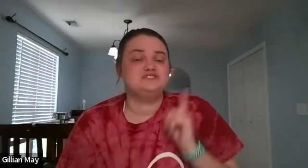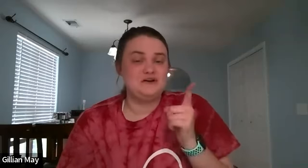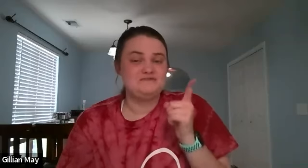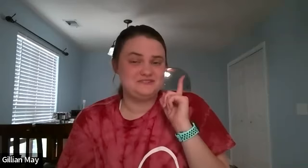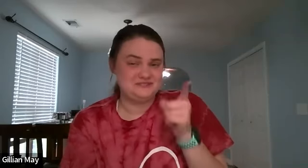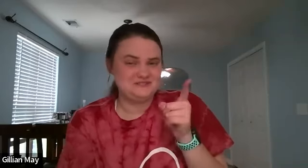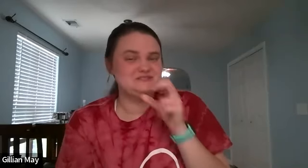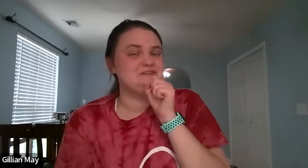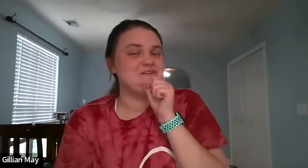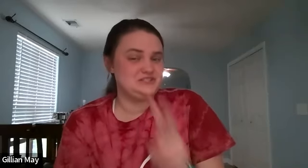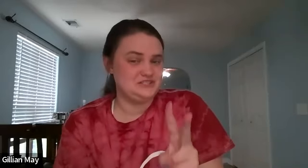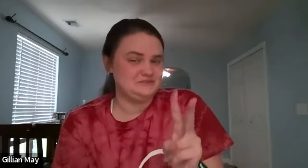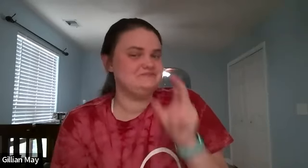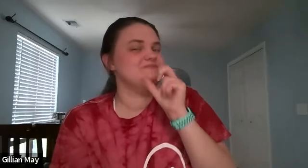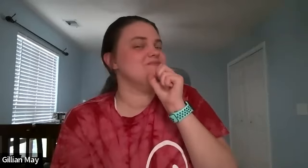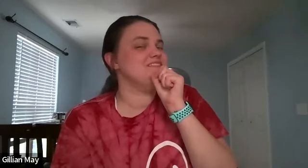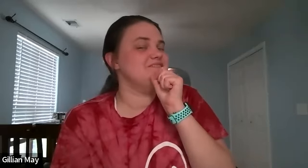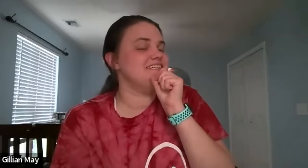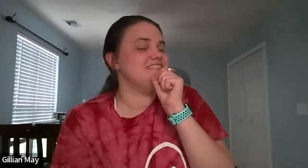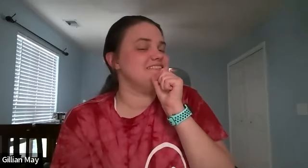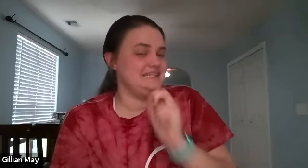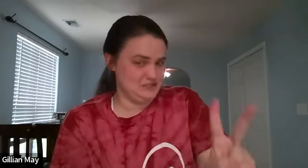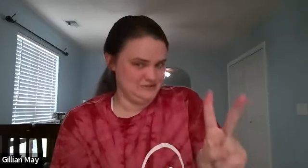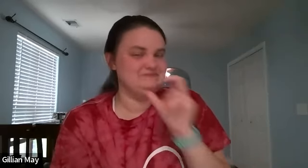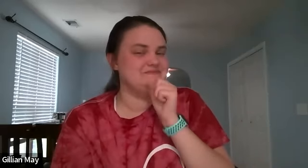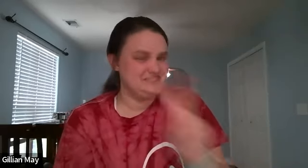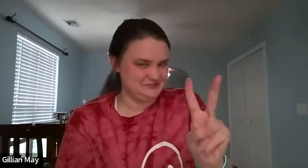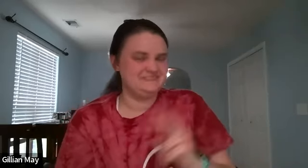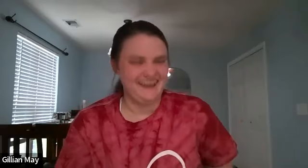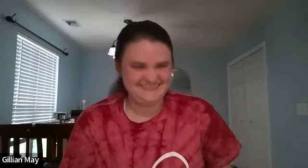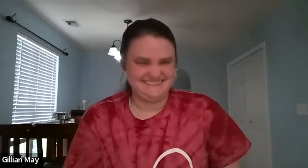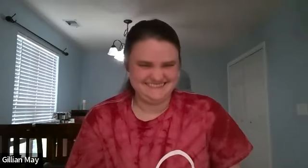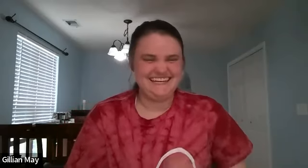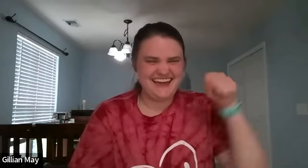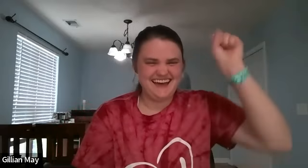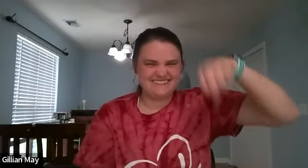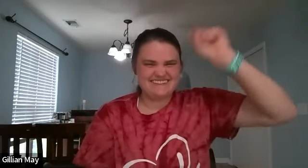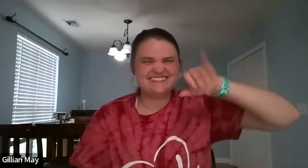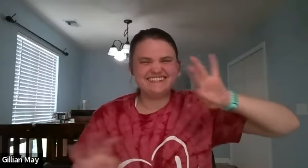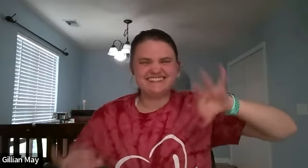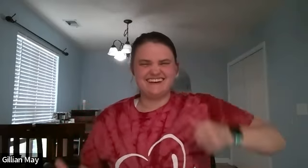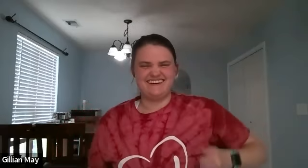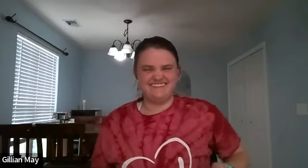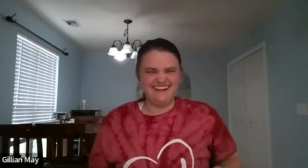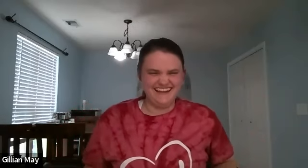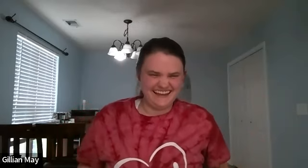So for 2 years old, two. This two. Mm-hmm. Two. Yeah. Yeah. Well, that was good though.